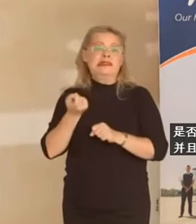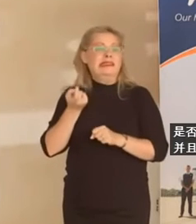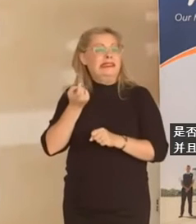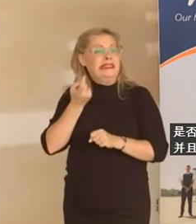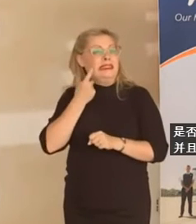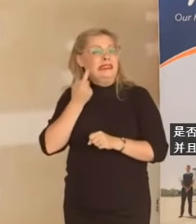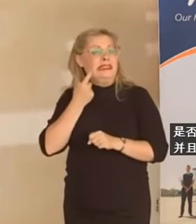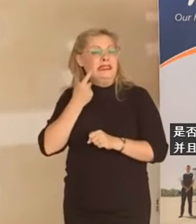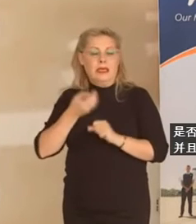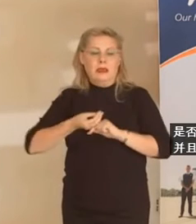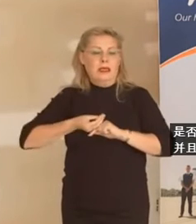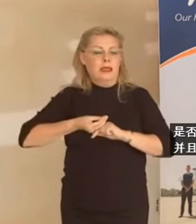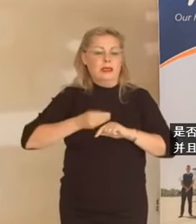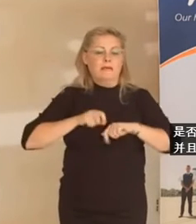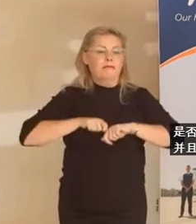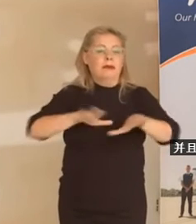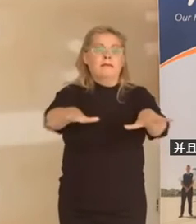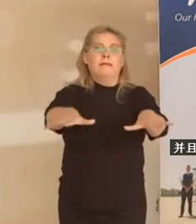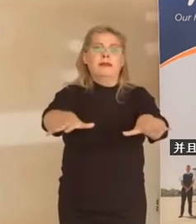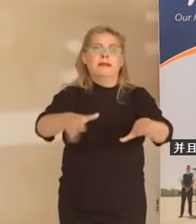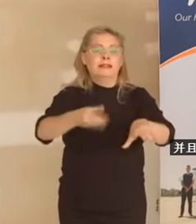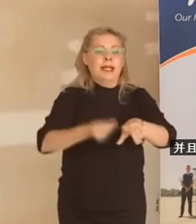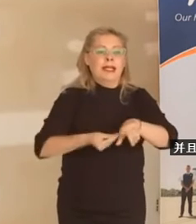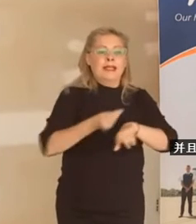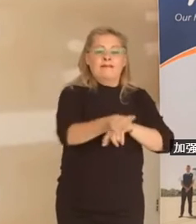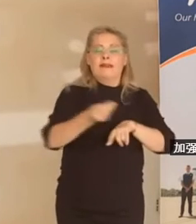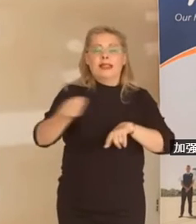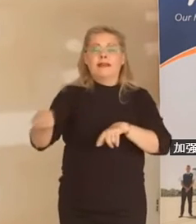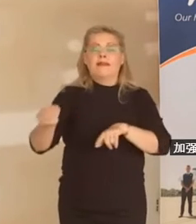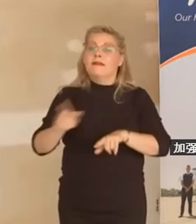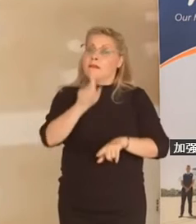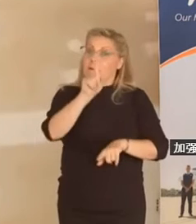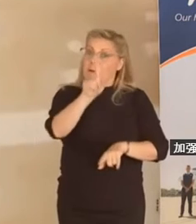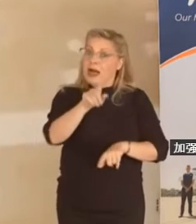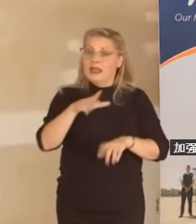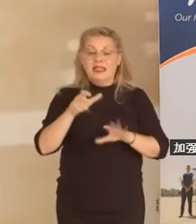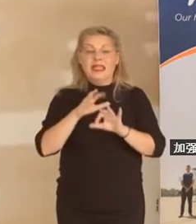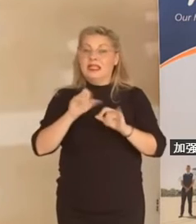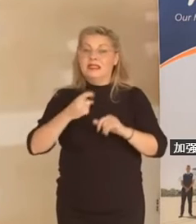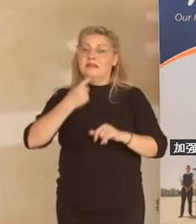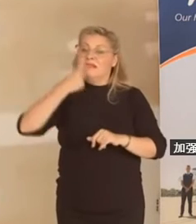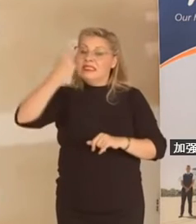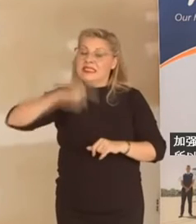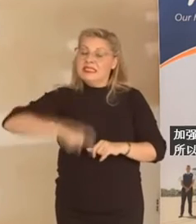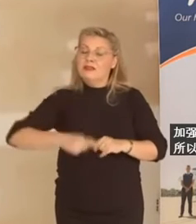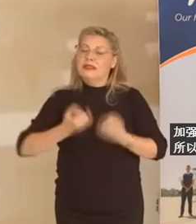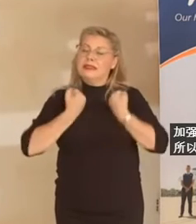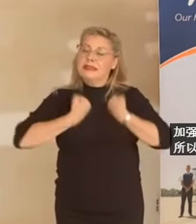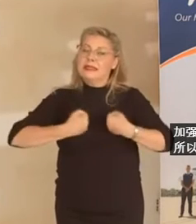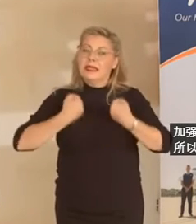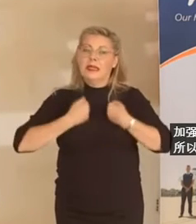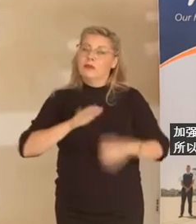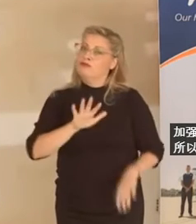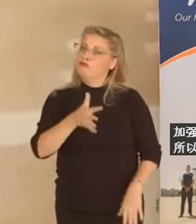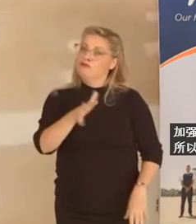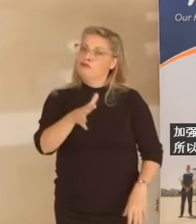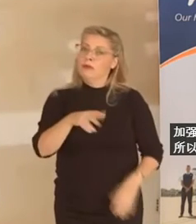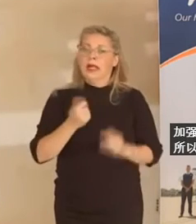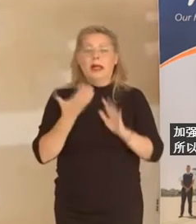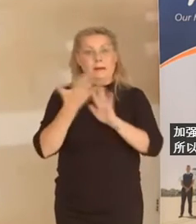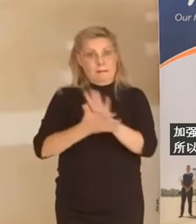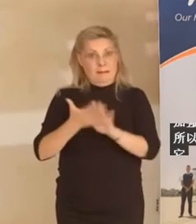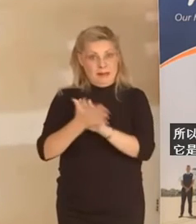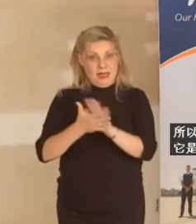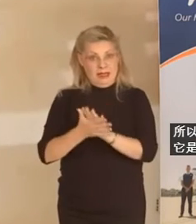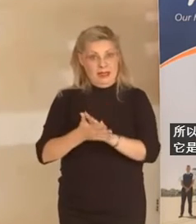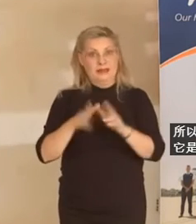less severe, and that vaccinations and boosters are key to keeping you safe. So our approach is the right